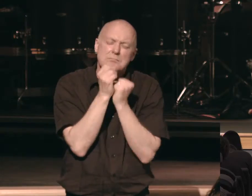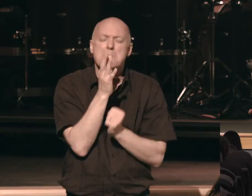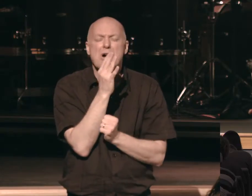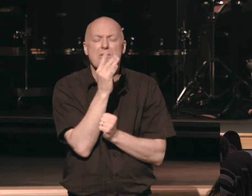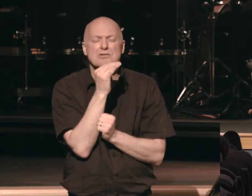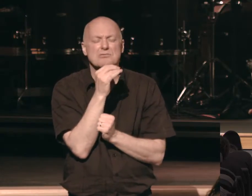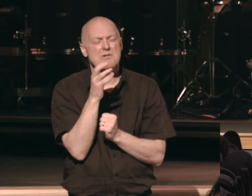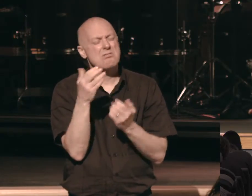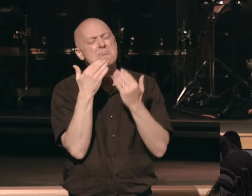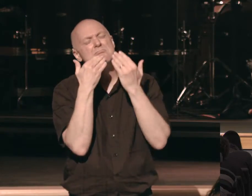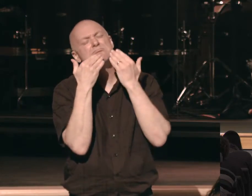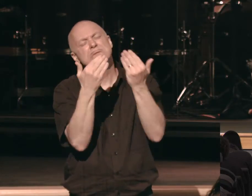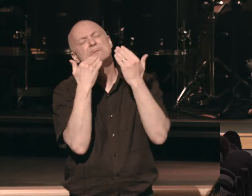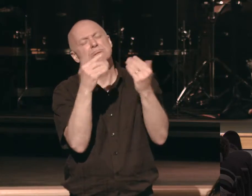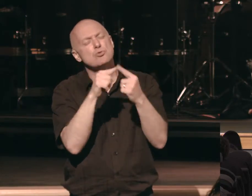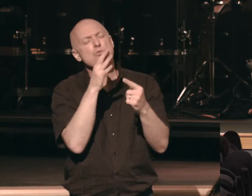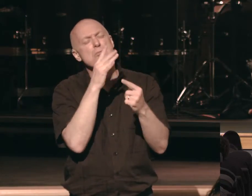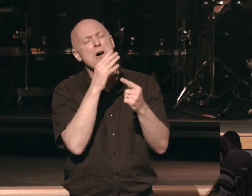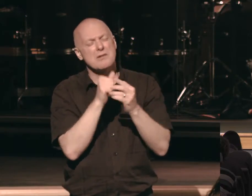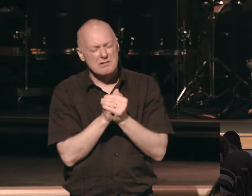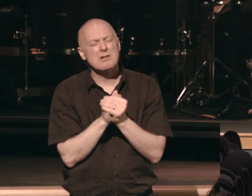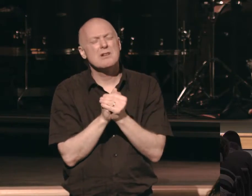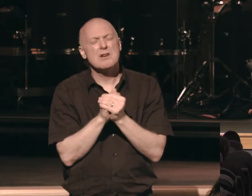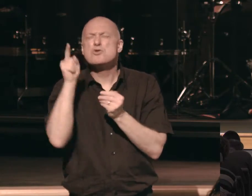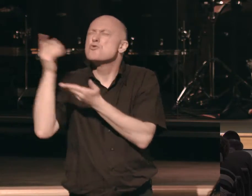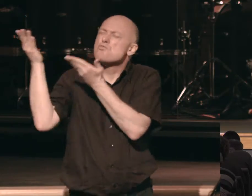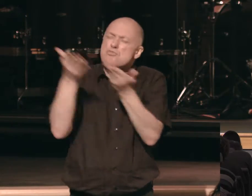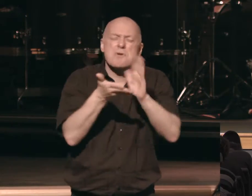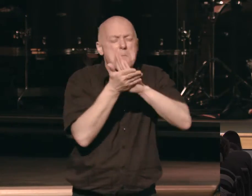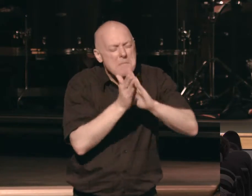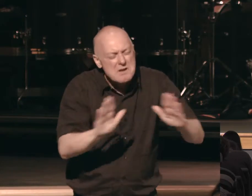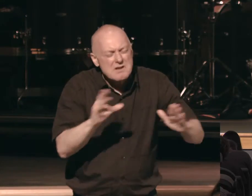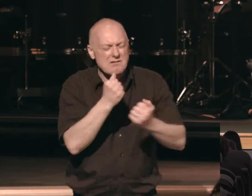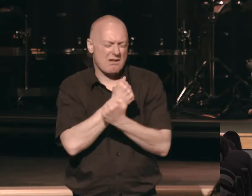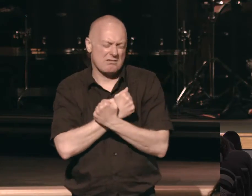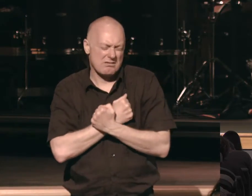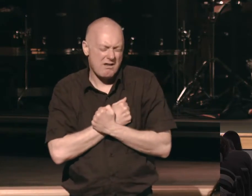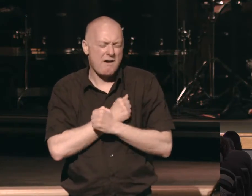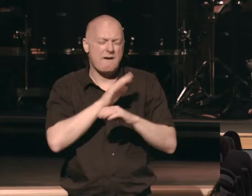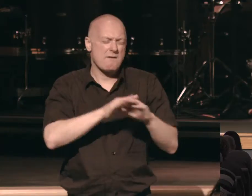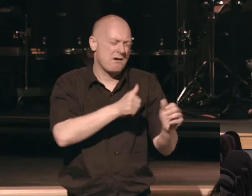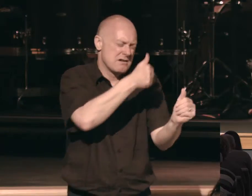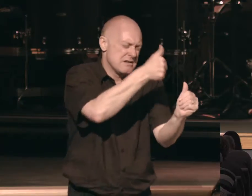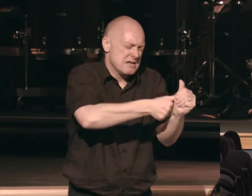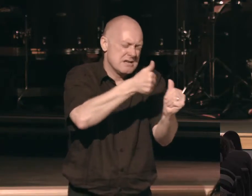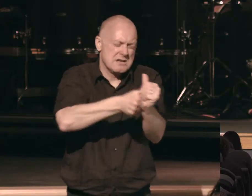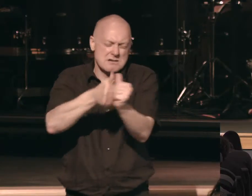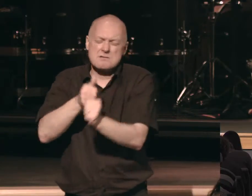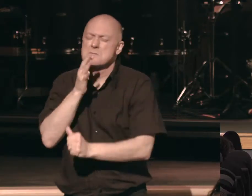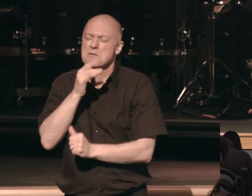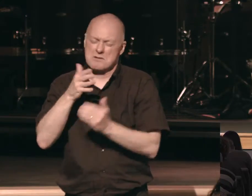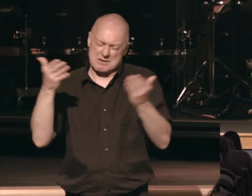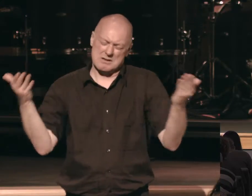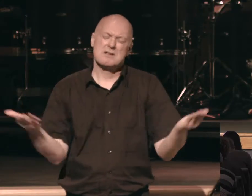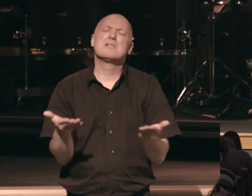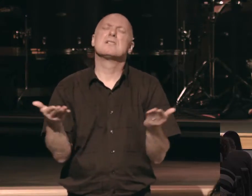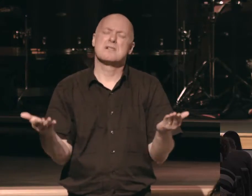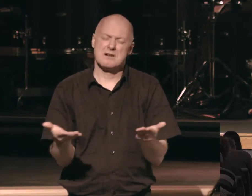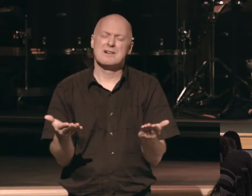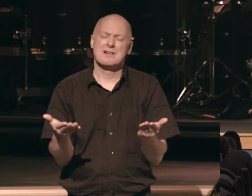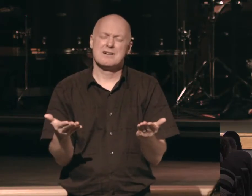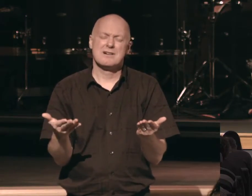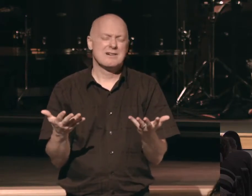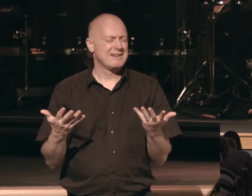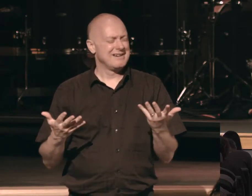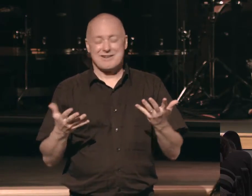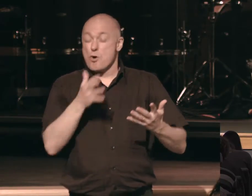us, and that there'd be such a sense of gratitude, Lord, and just that you would bring peace and love upon each home represented here,